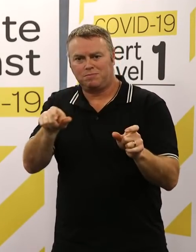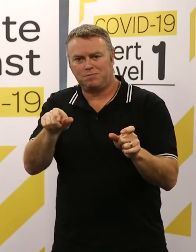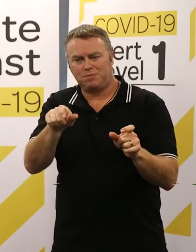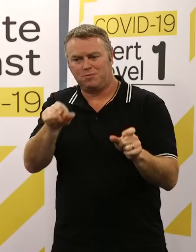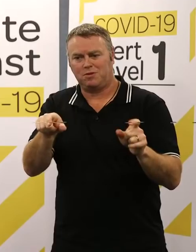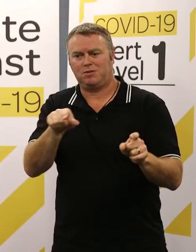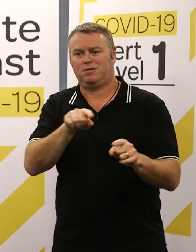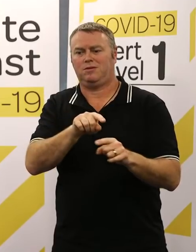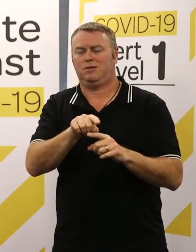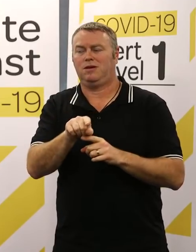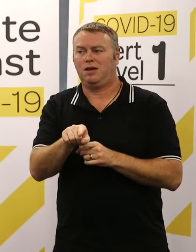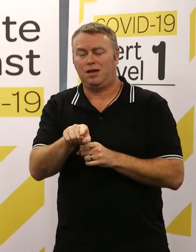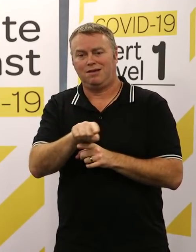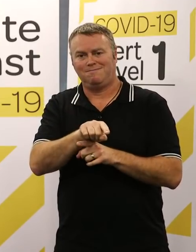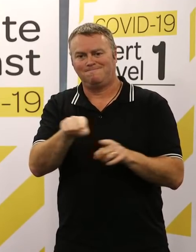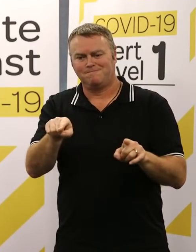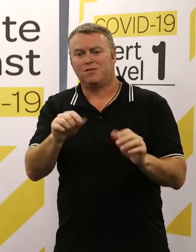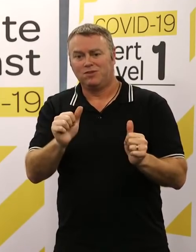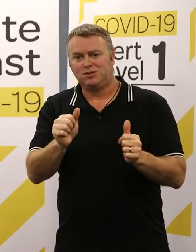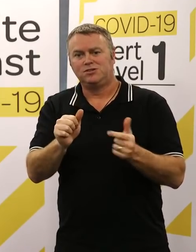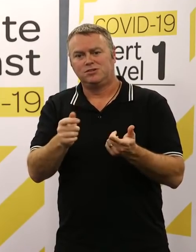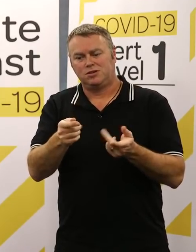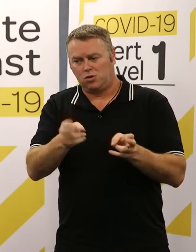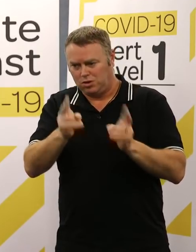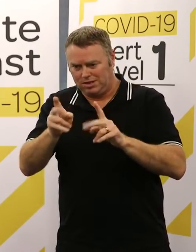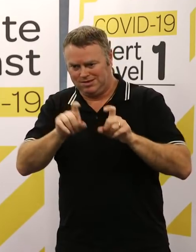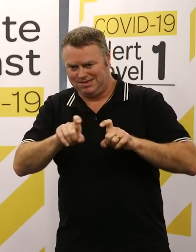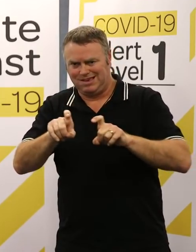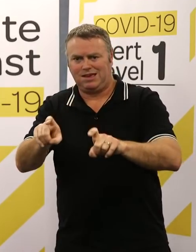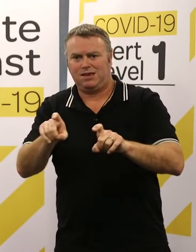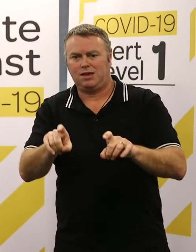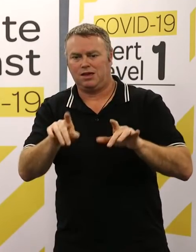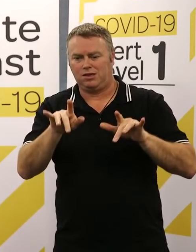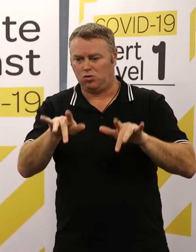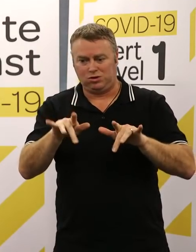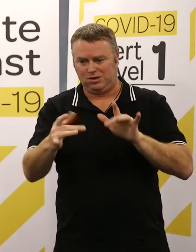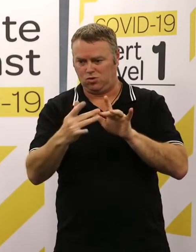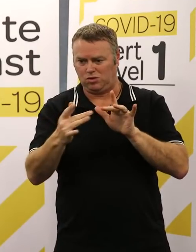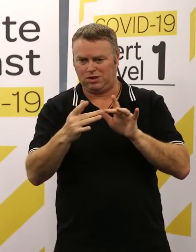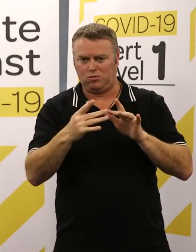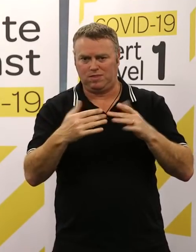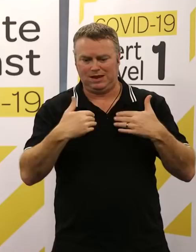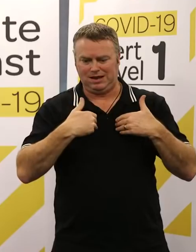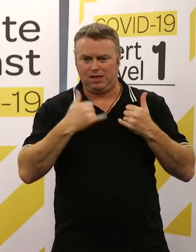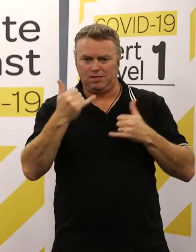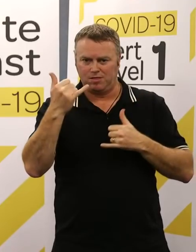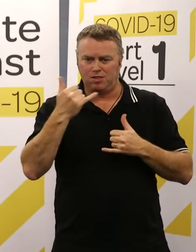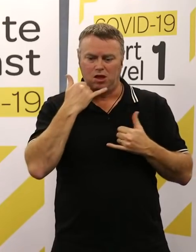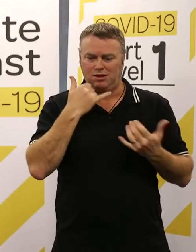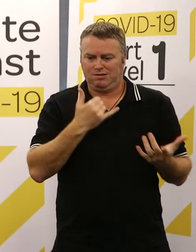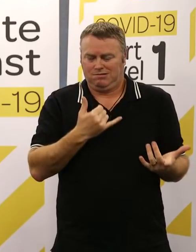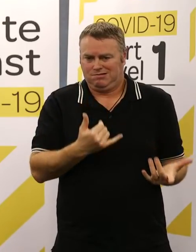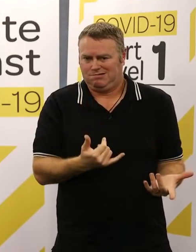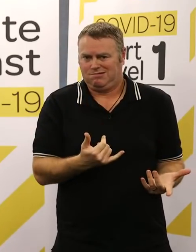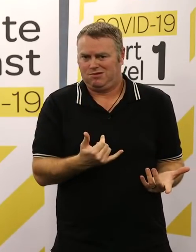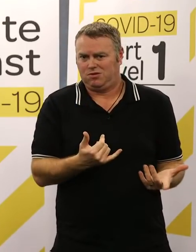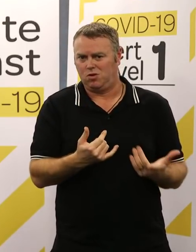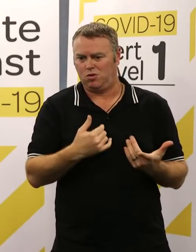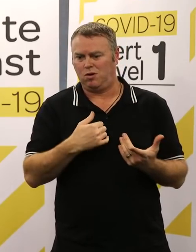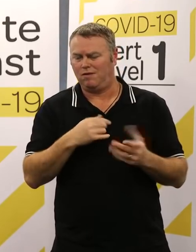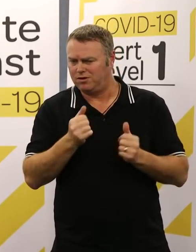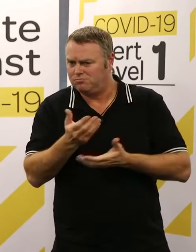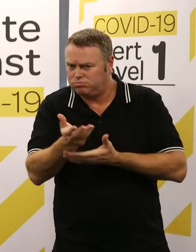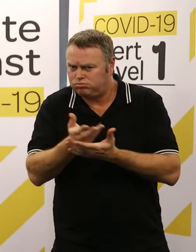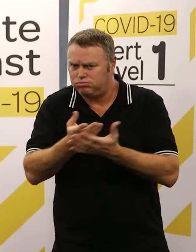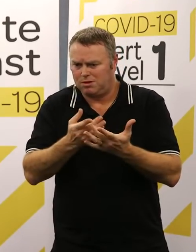think, again, there are two issues I think that have presented, and I've talked about them with my colleagues all of government. One is about ensuring we've got